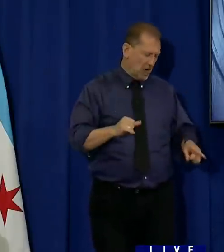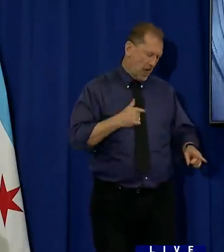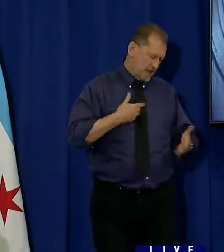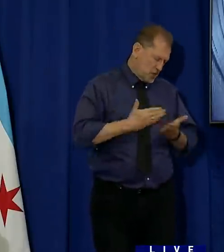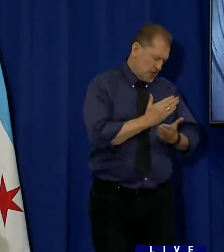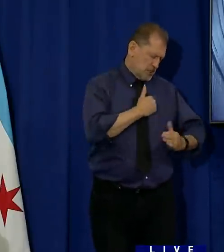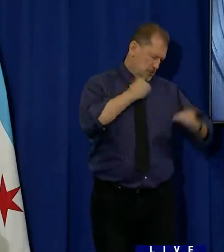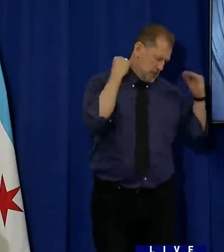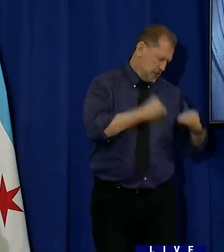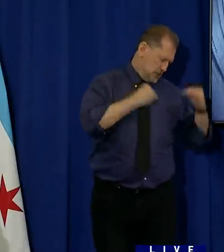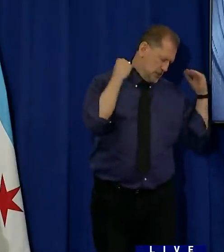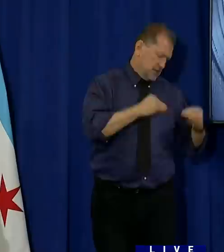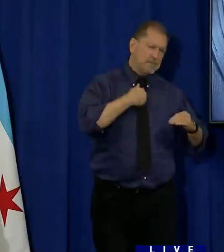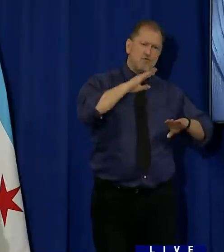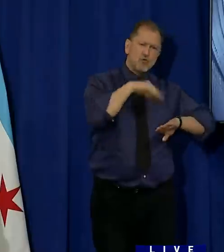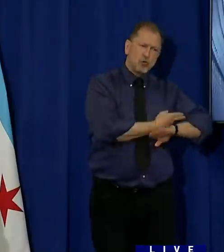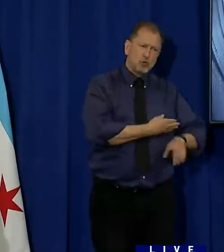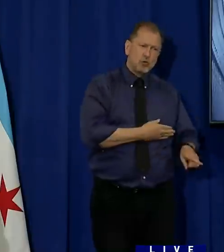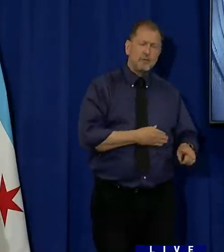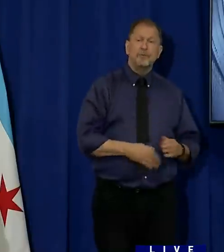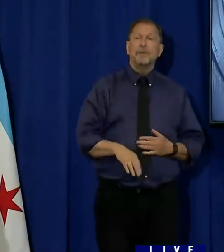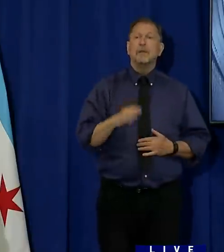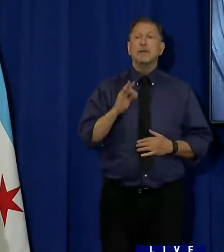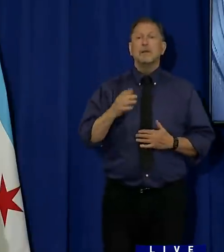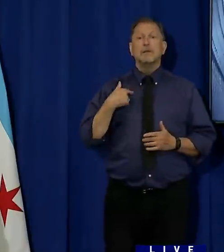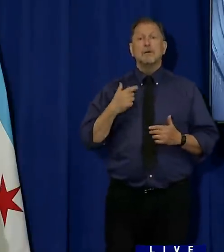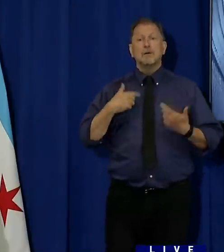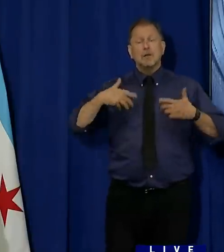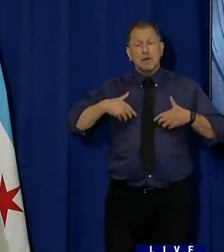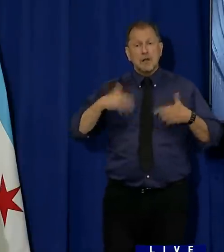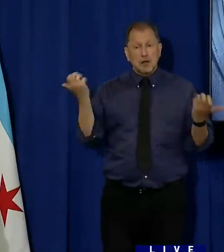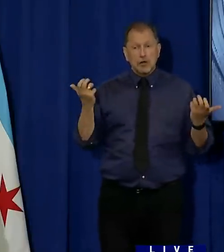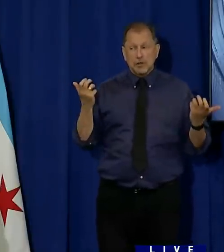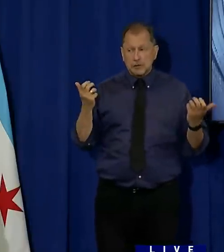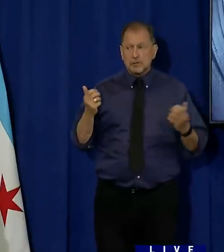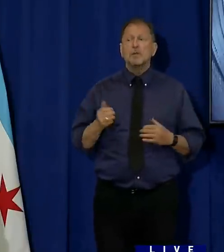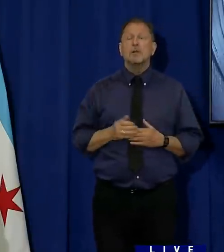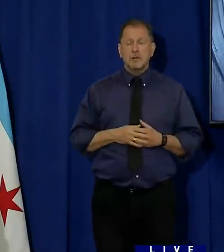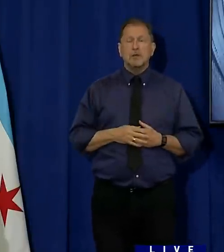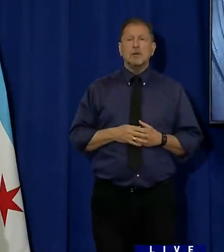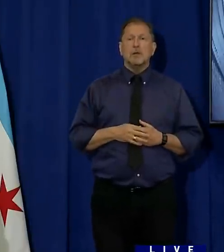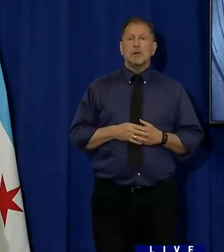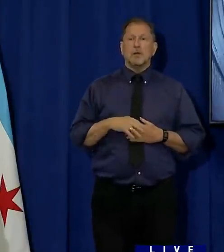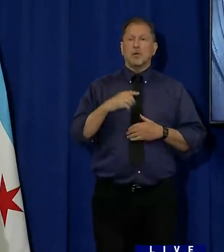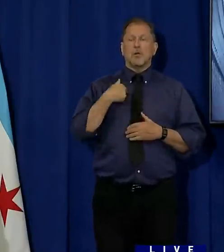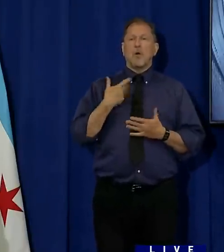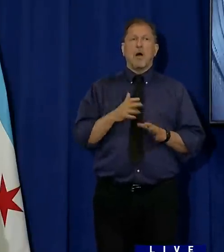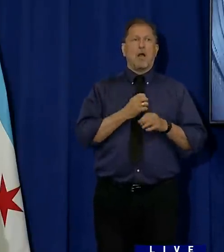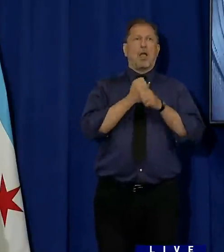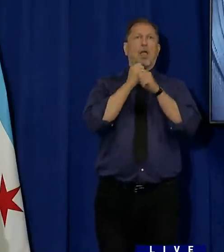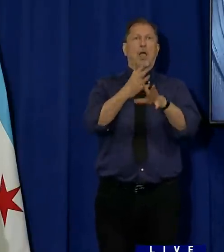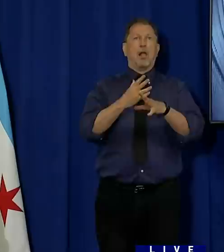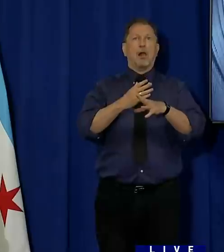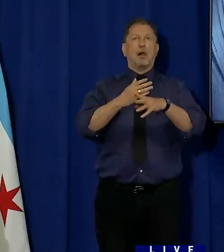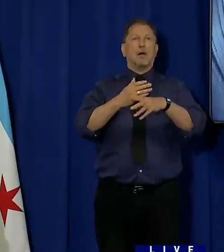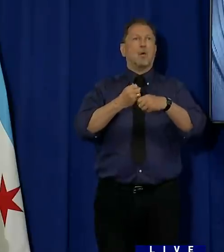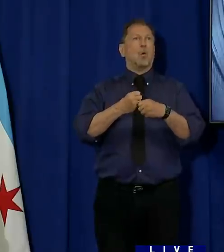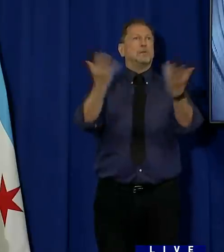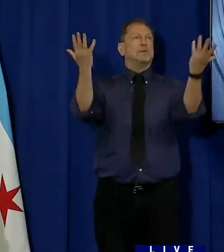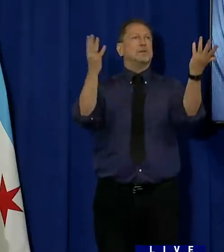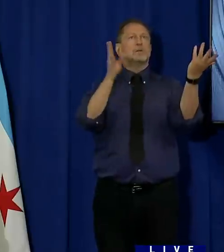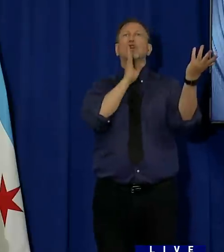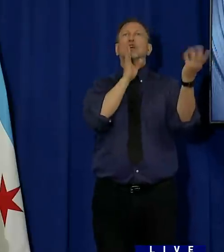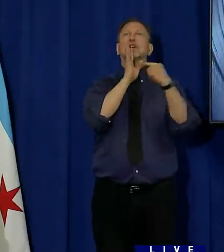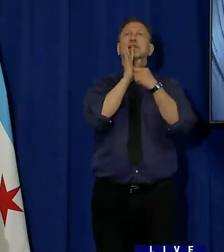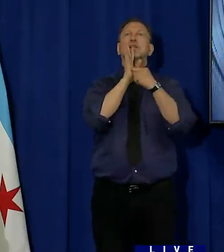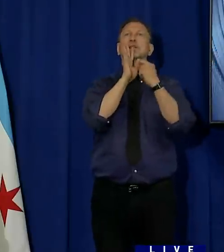And if we're angry, let's not shrink from that, but let's use our anger to get results.